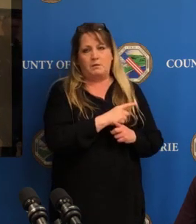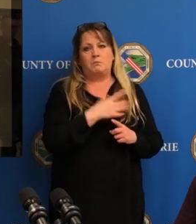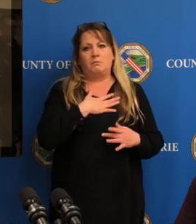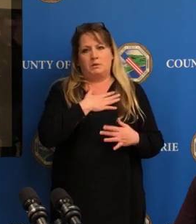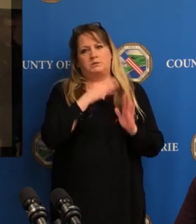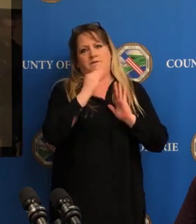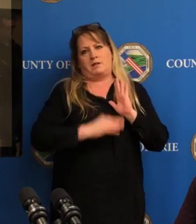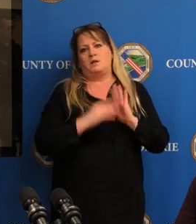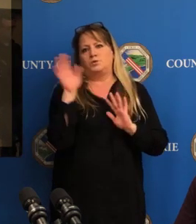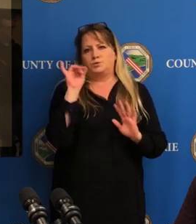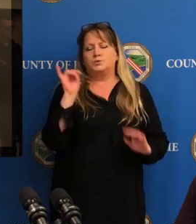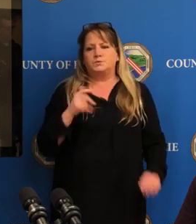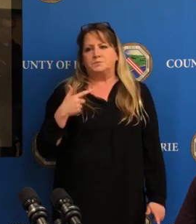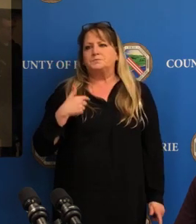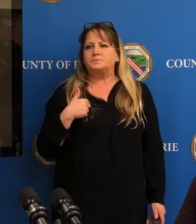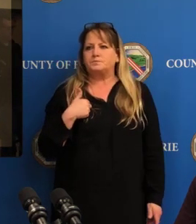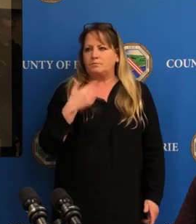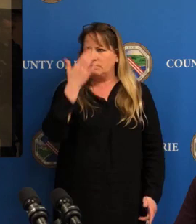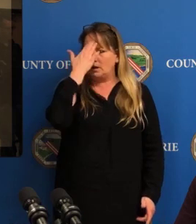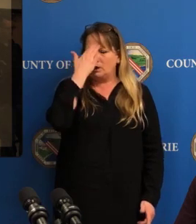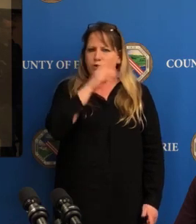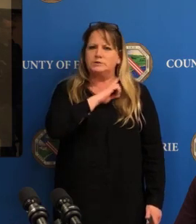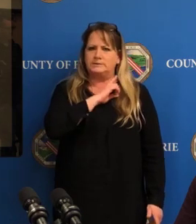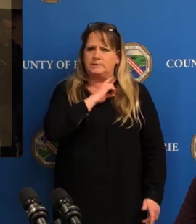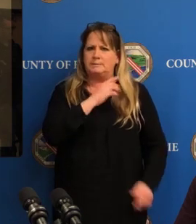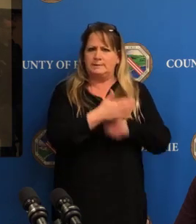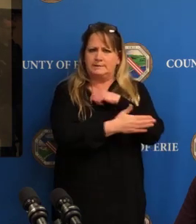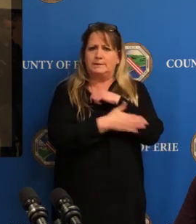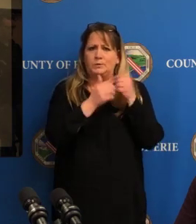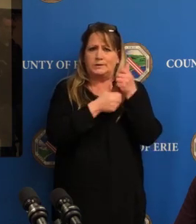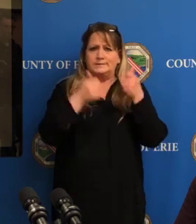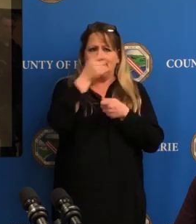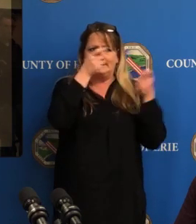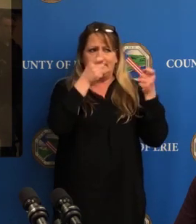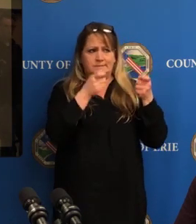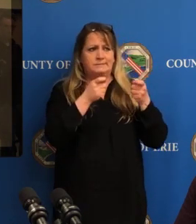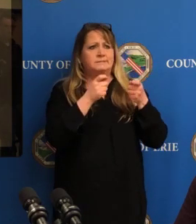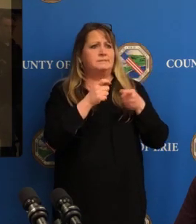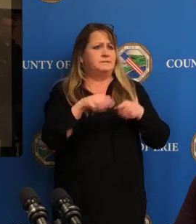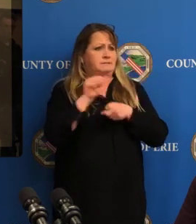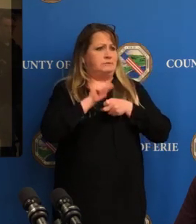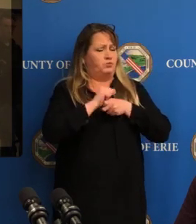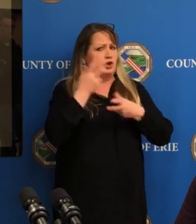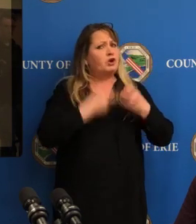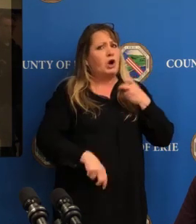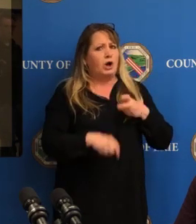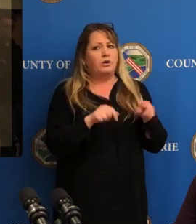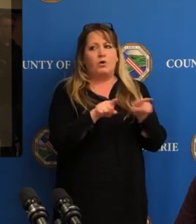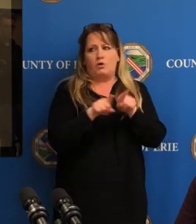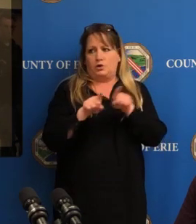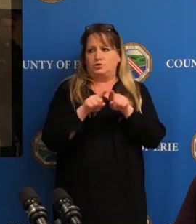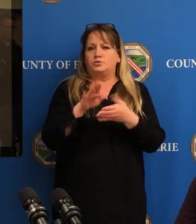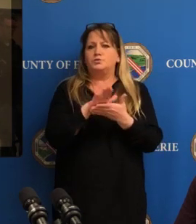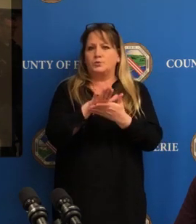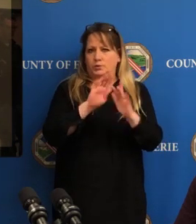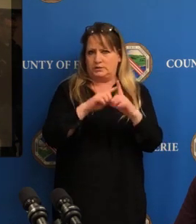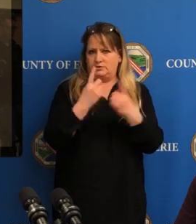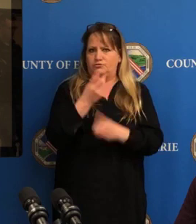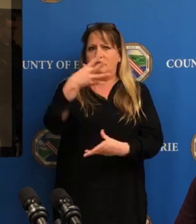that as well. I know the Deputy County Executive has been hard at work, including school districts. I'm going to ask the members of the school